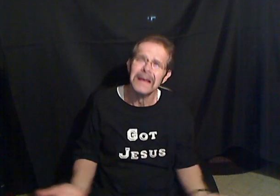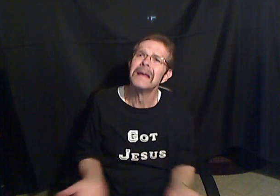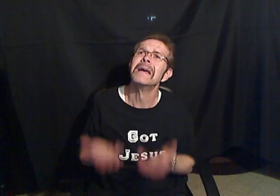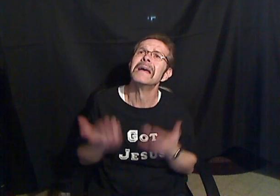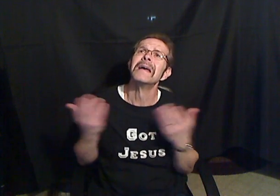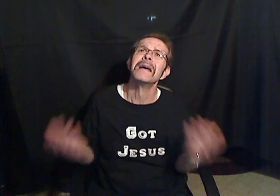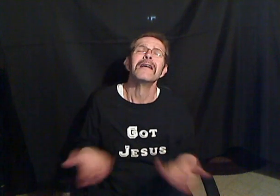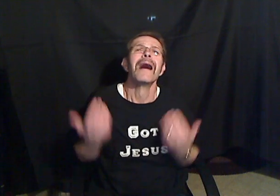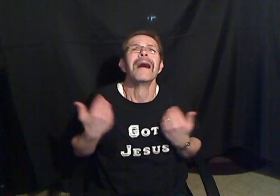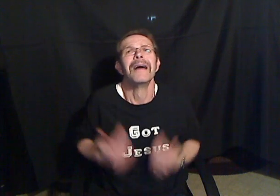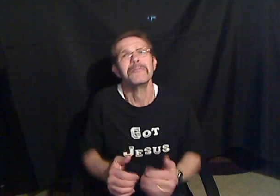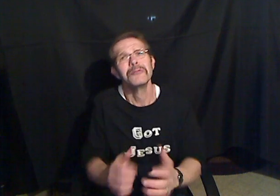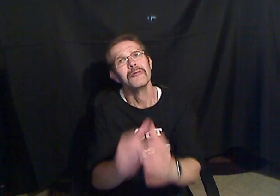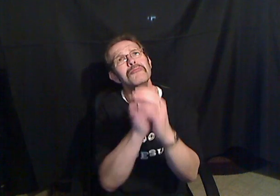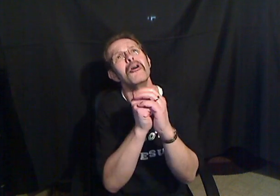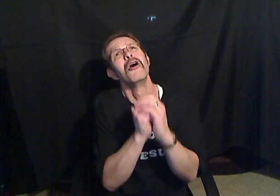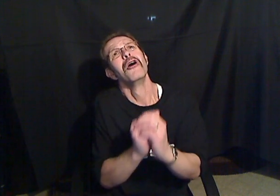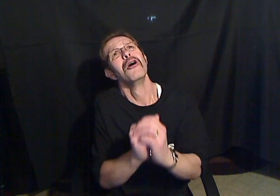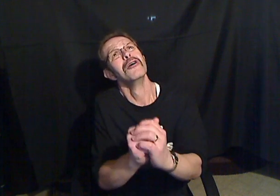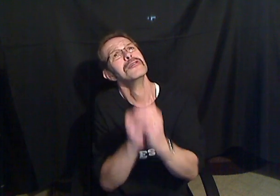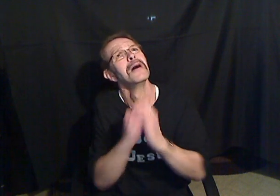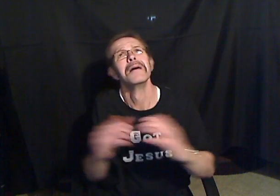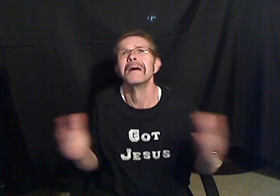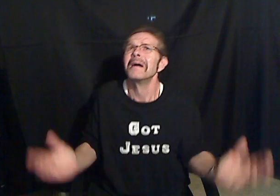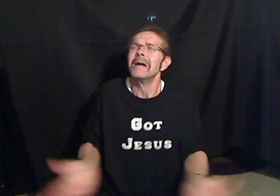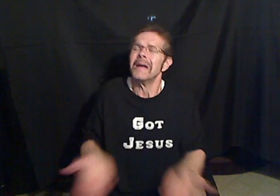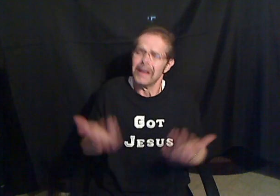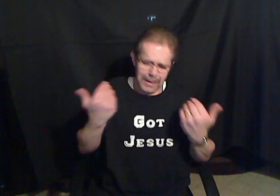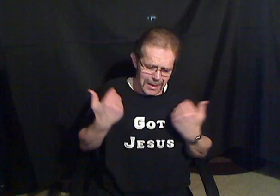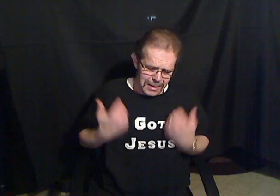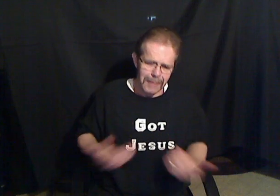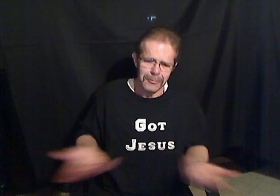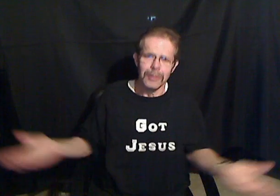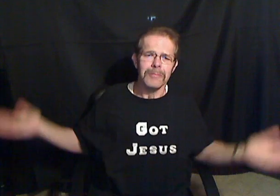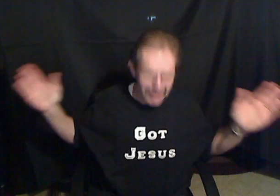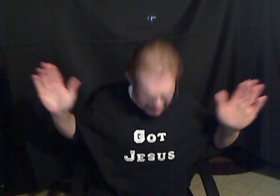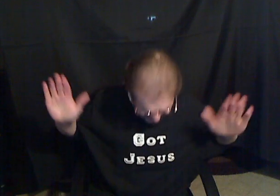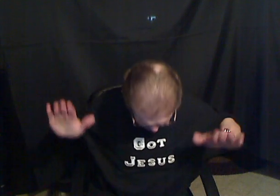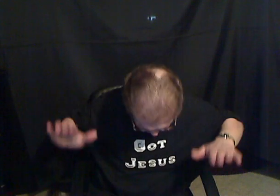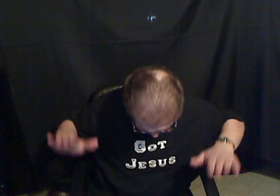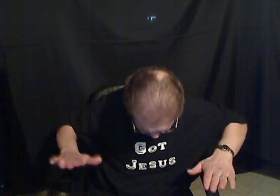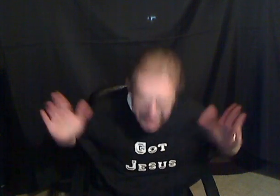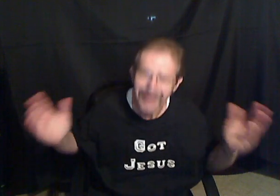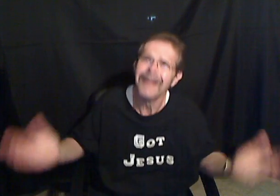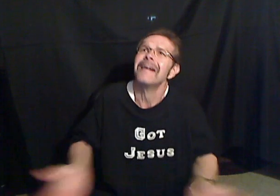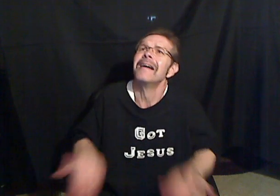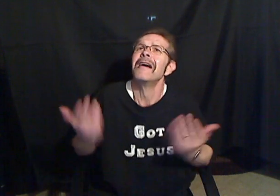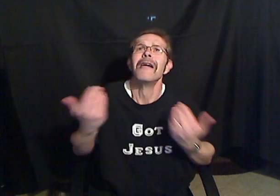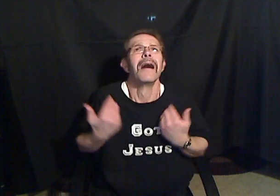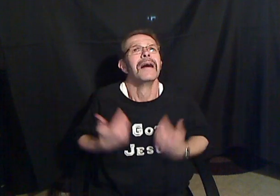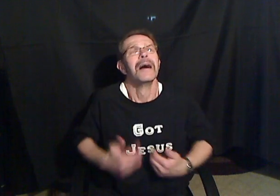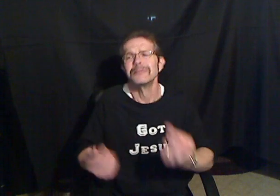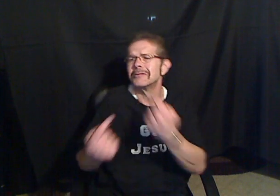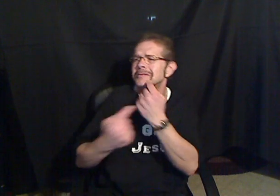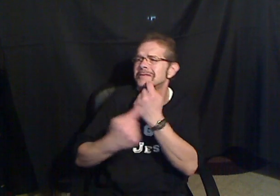Here I am to worship. Here I am to worship. down. Here I am to